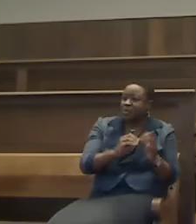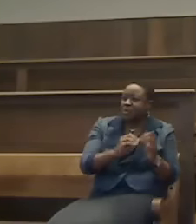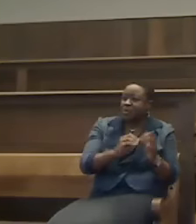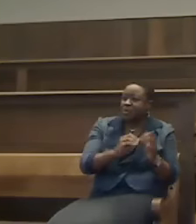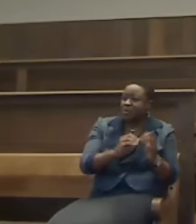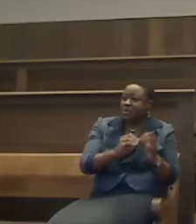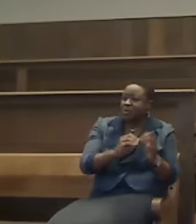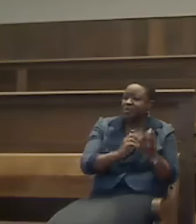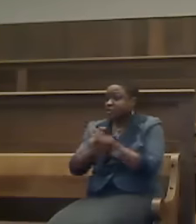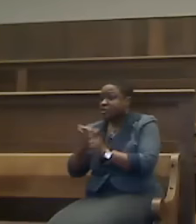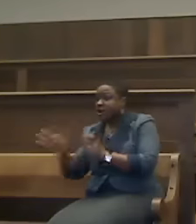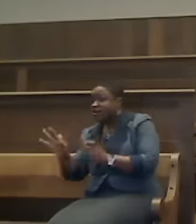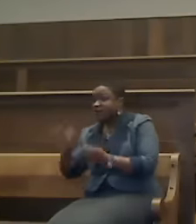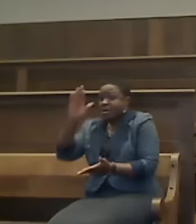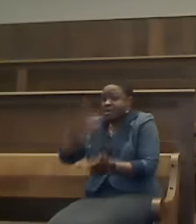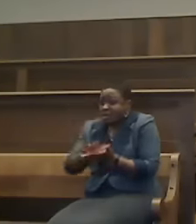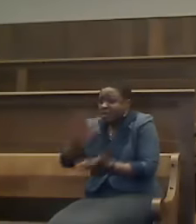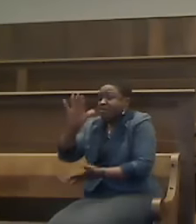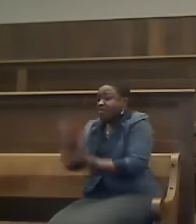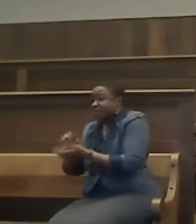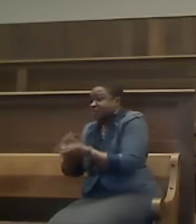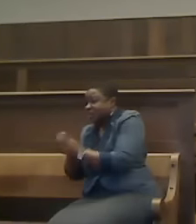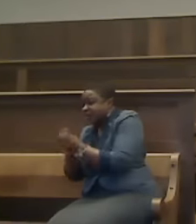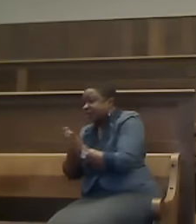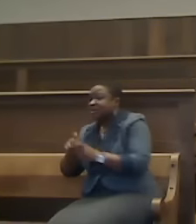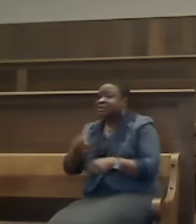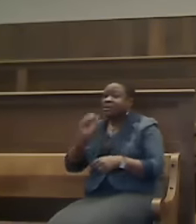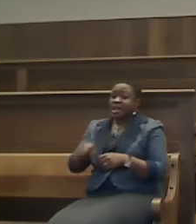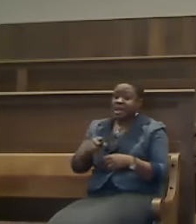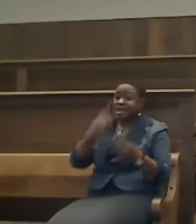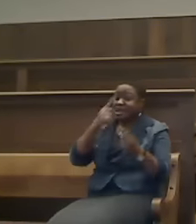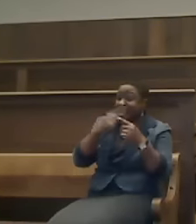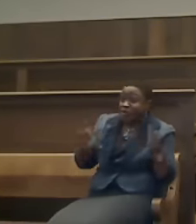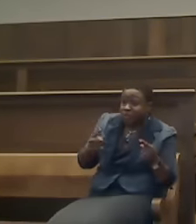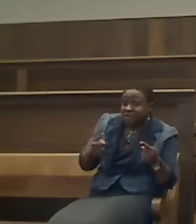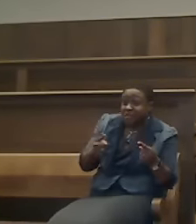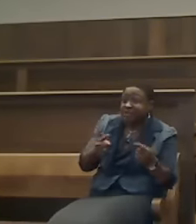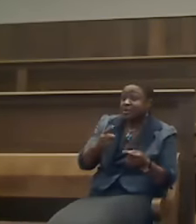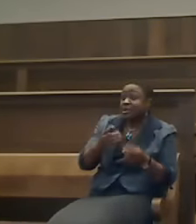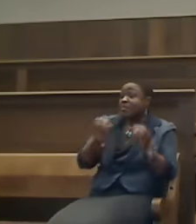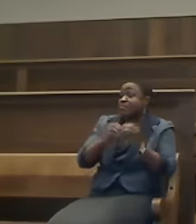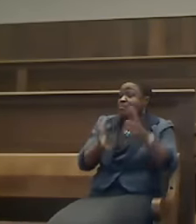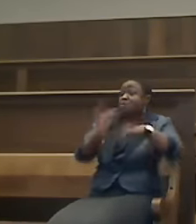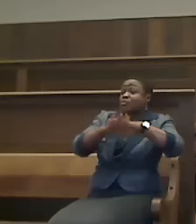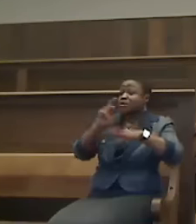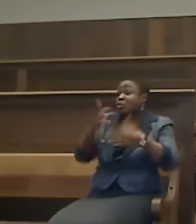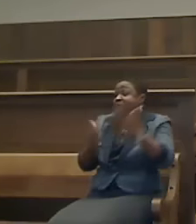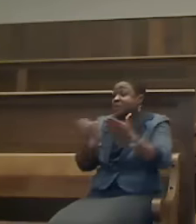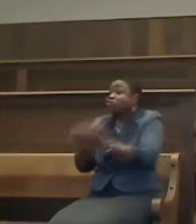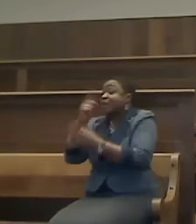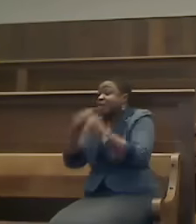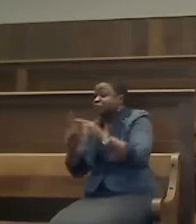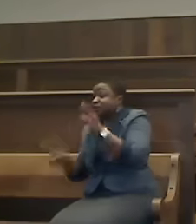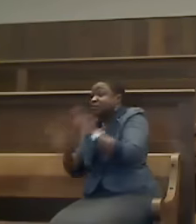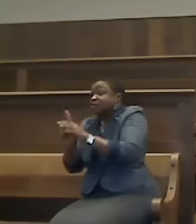off, increase, decrease. You can have higher levels of existing allergens or new allergens. So Monsanto's